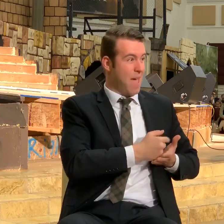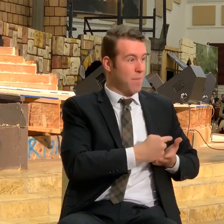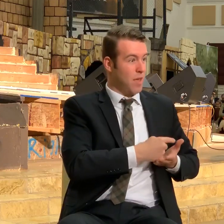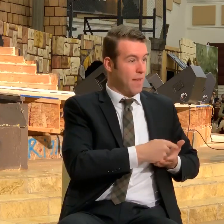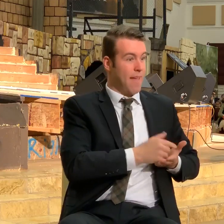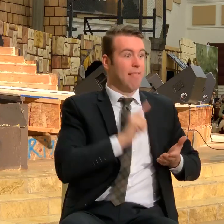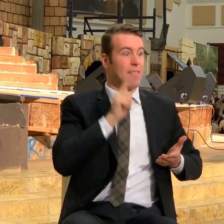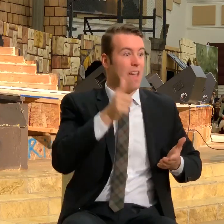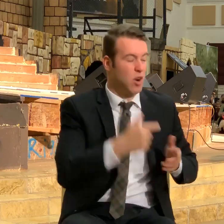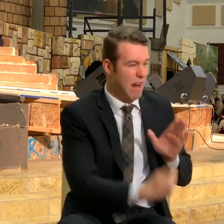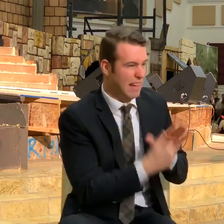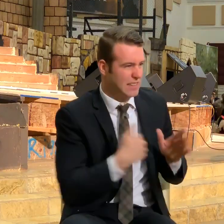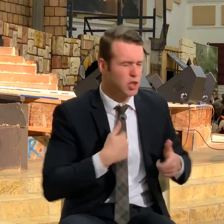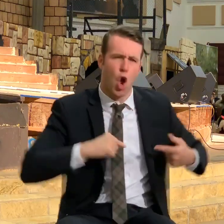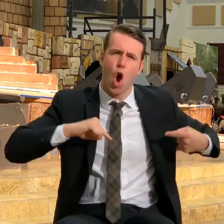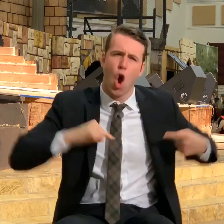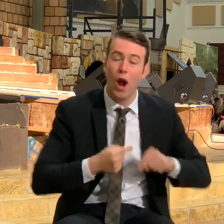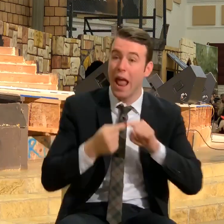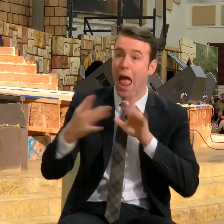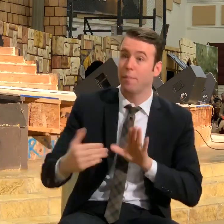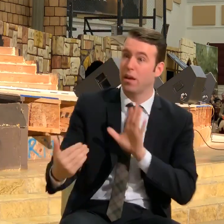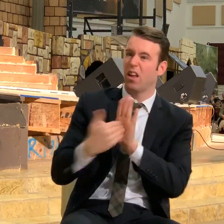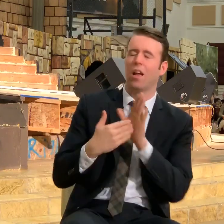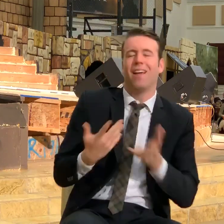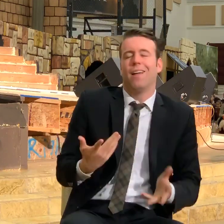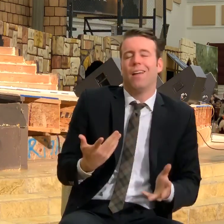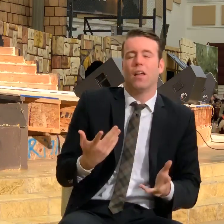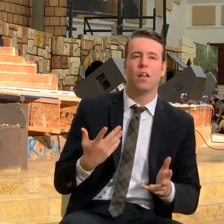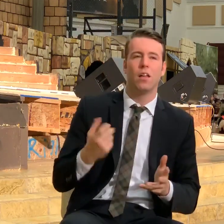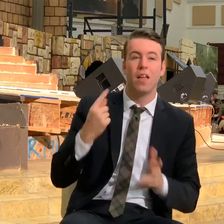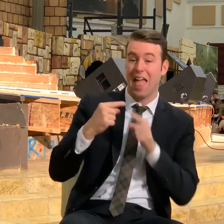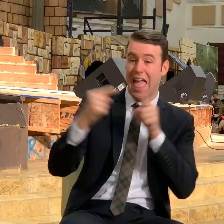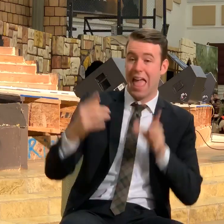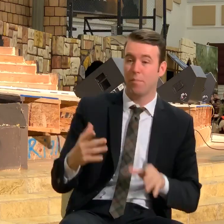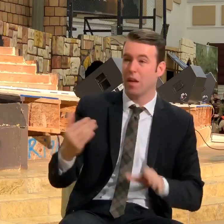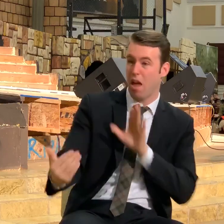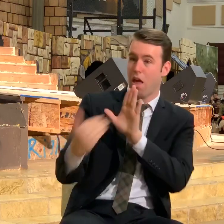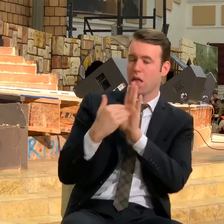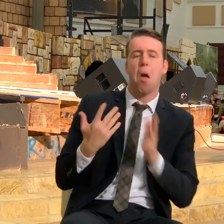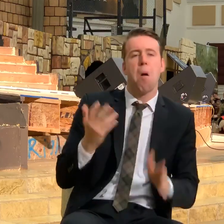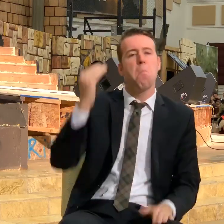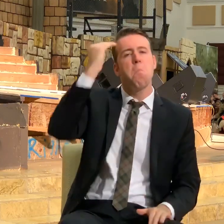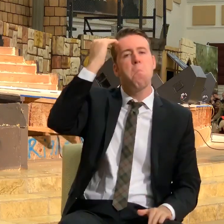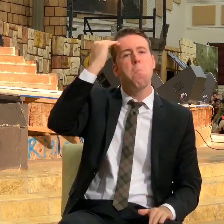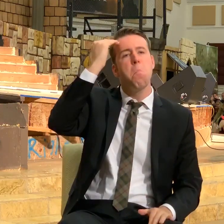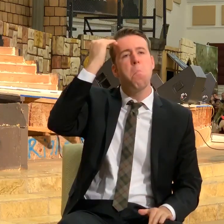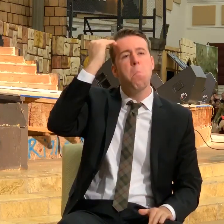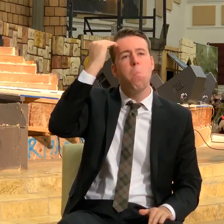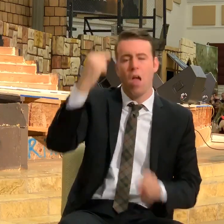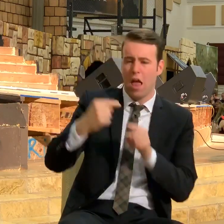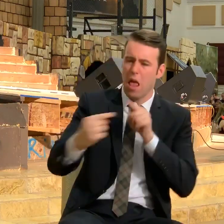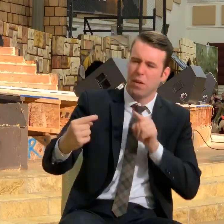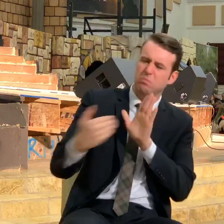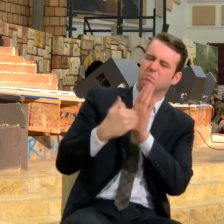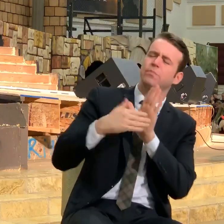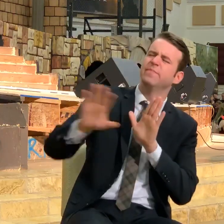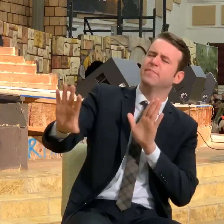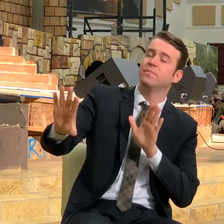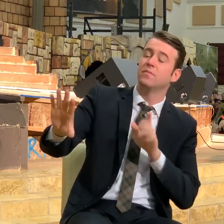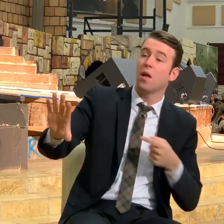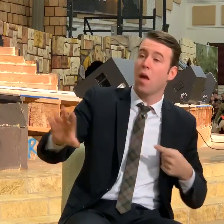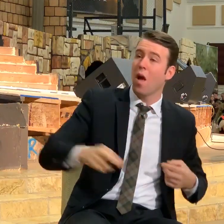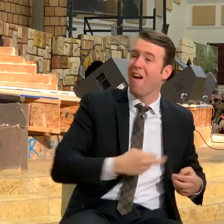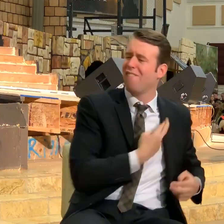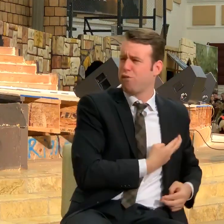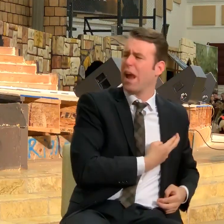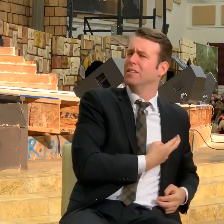That's the way it is in life. Because you kind of know your enemies are your enemies. You kind of know who they are. But David said, man,